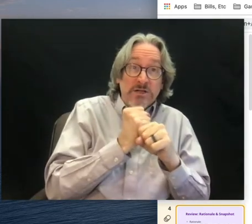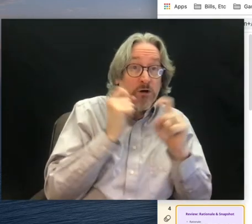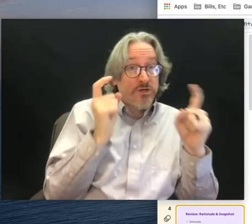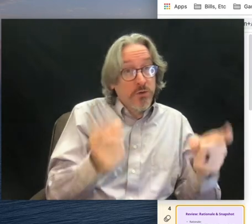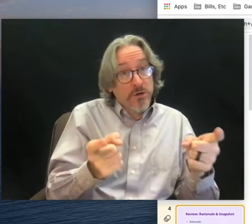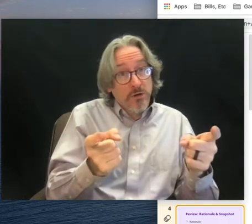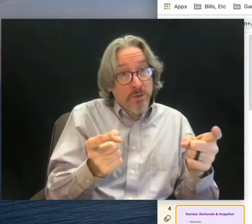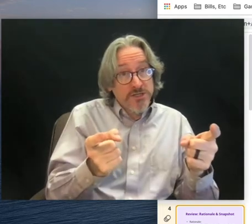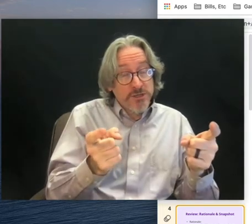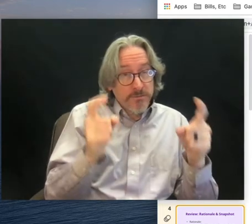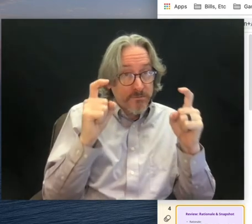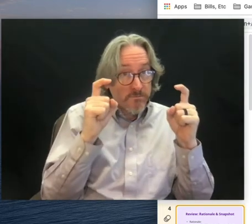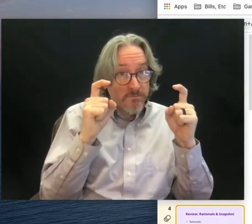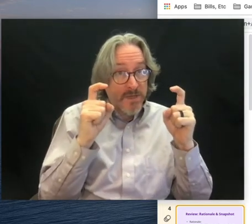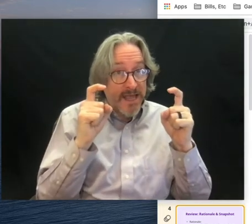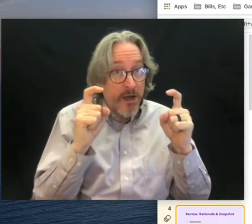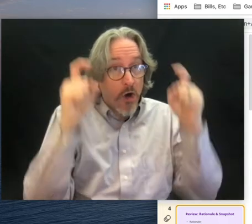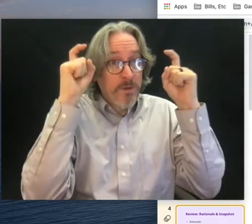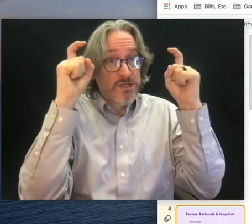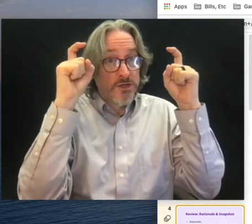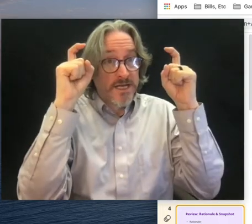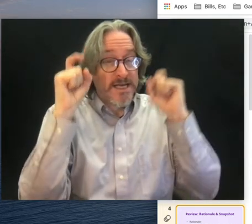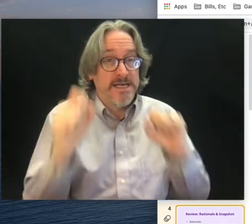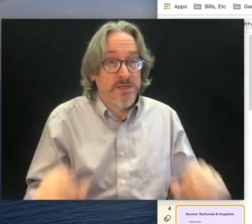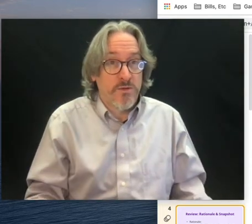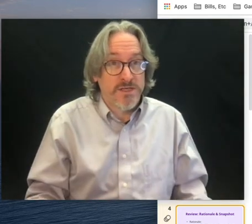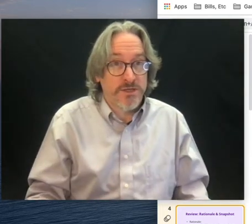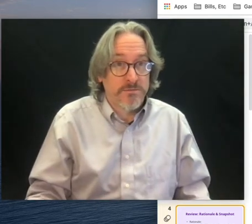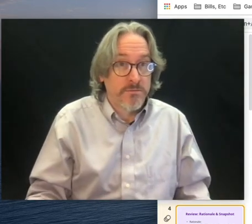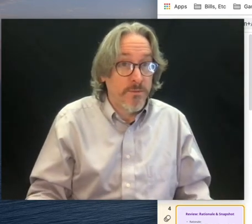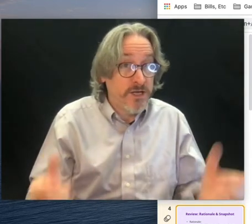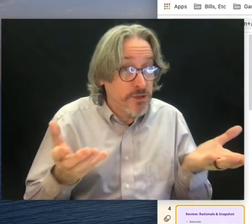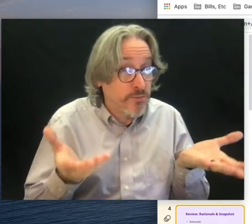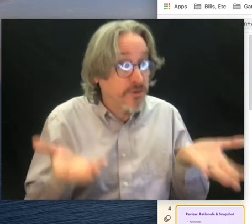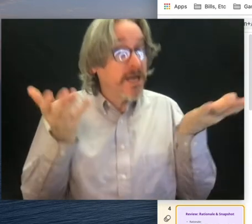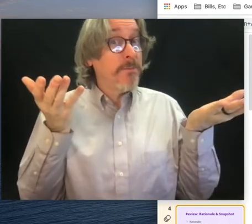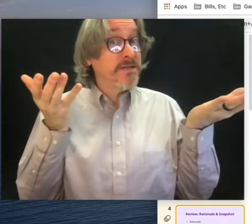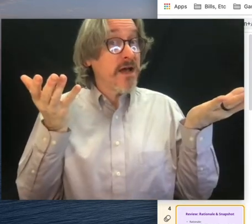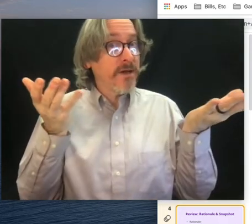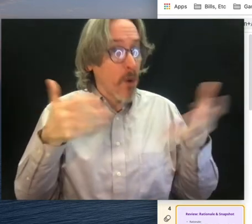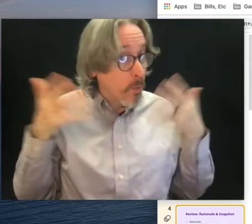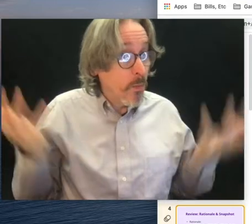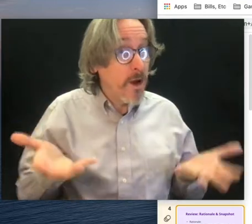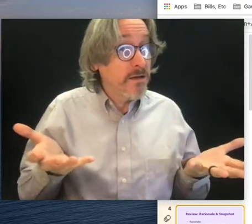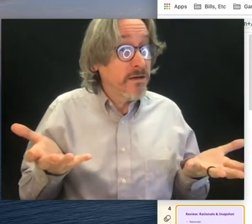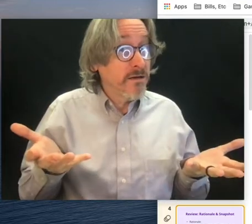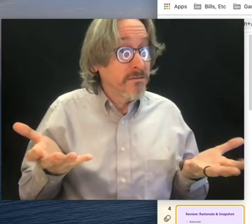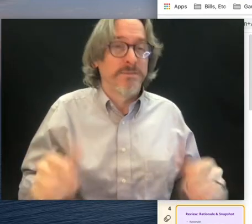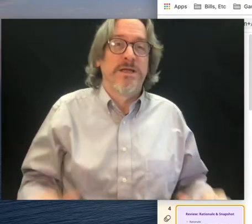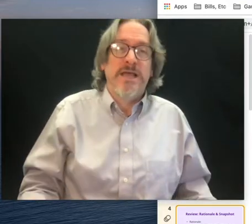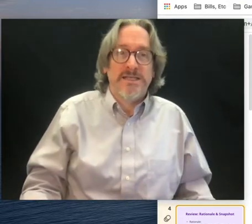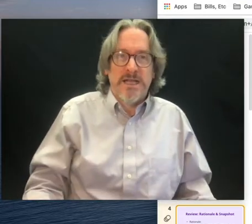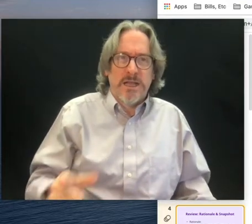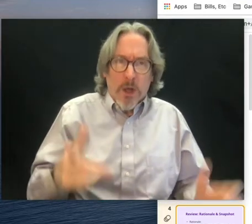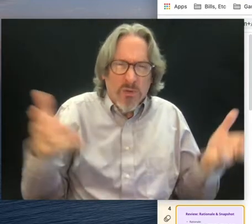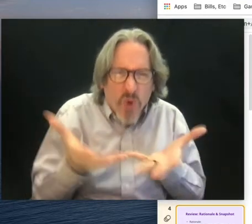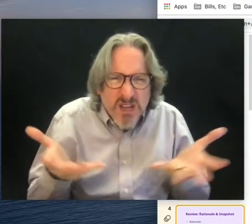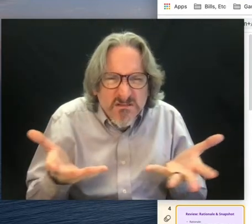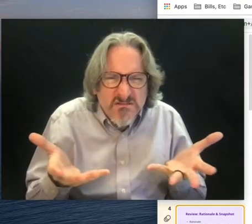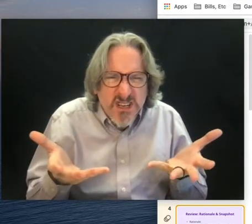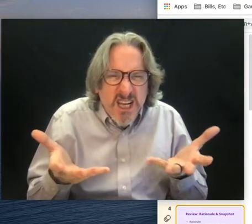And a rhetorical question always looks like a yes-no question because you're bringing up a topic. What? It's not